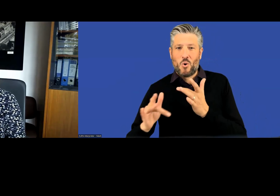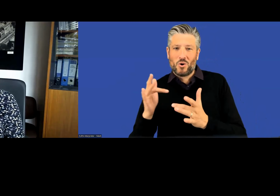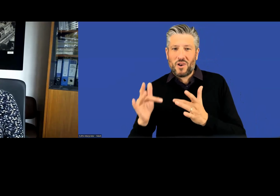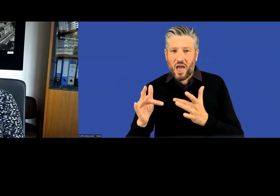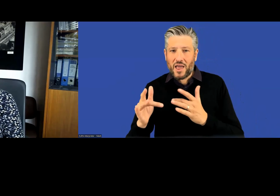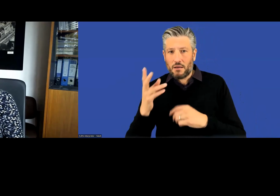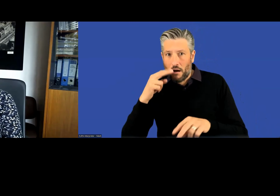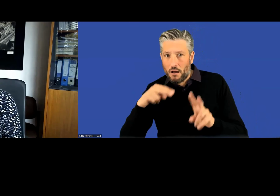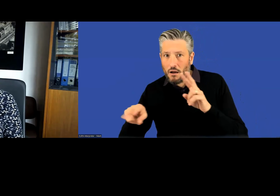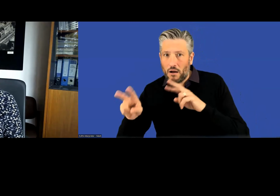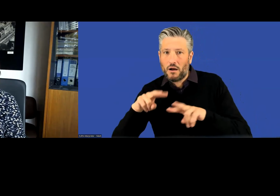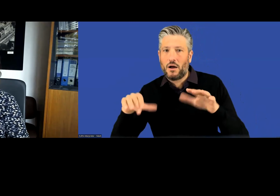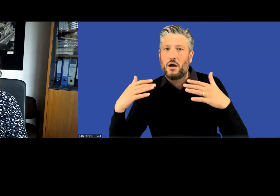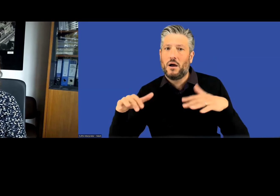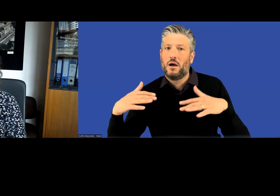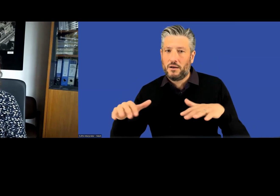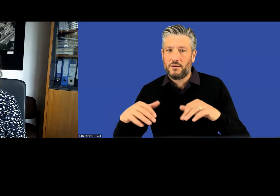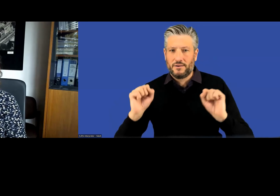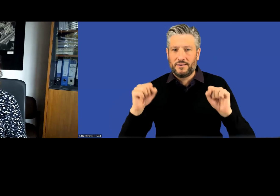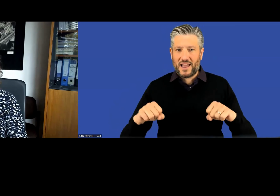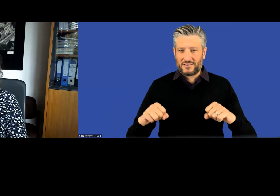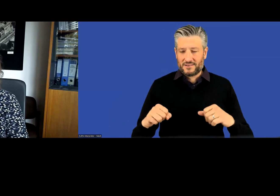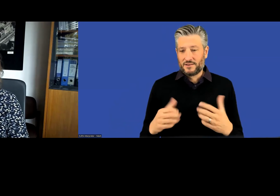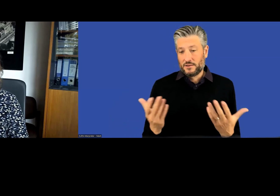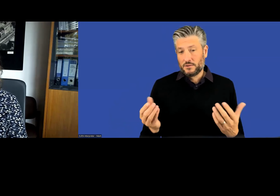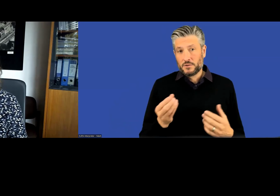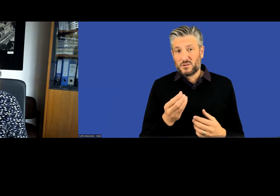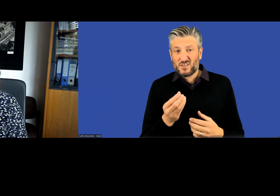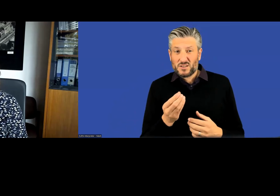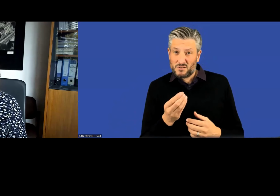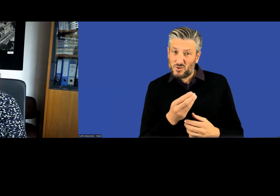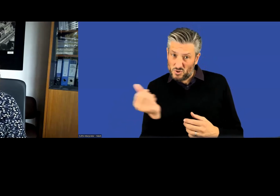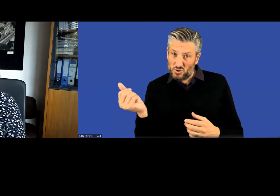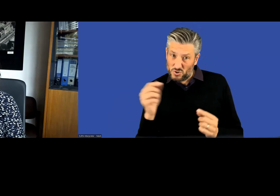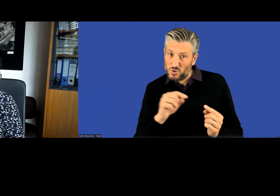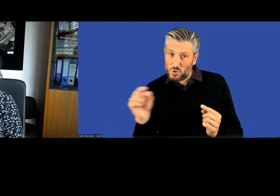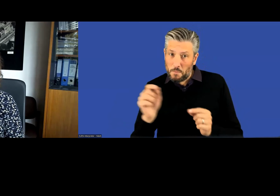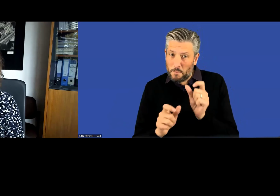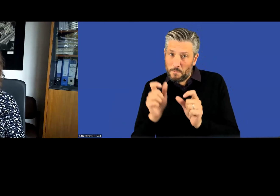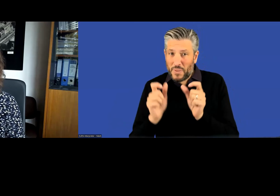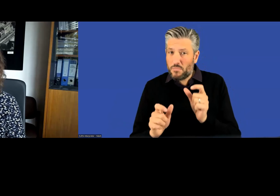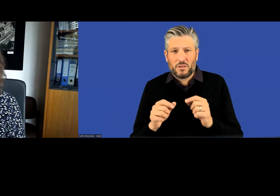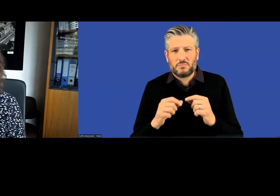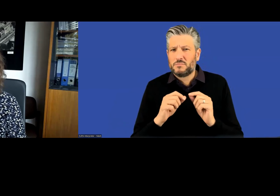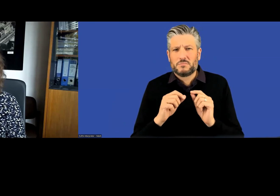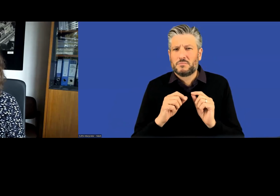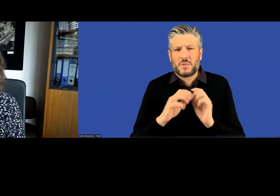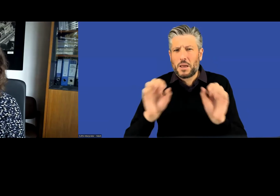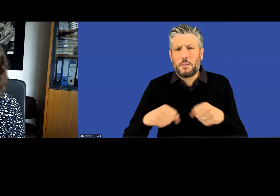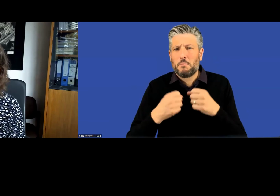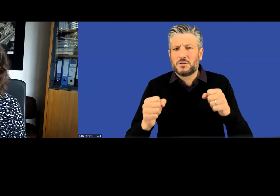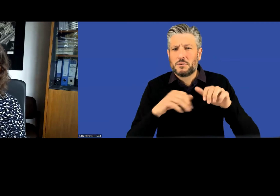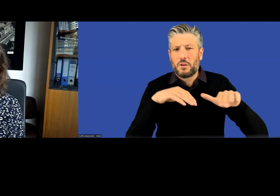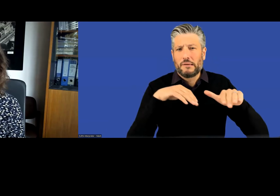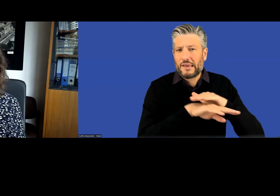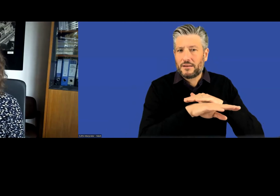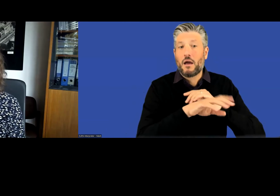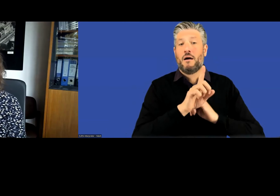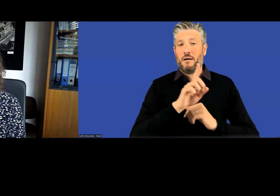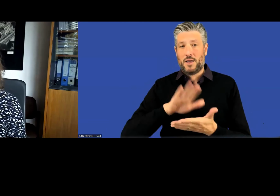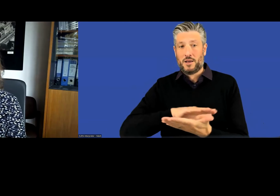experience objects or sites that are inaccessible to the public. And this transformation of the cultural centre is resulting